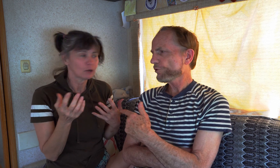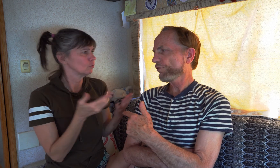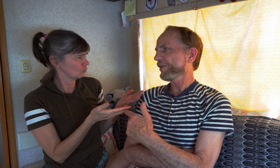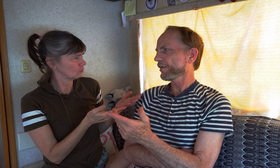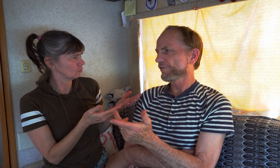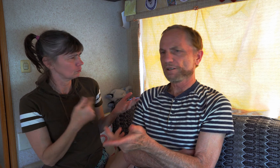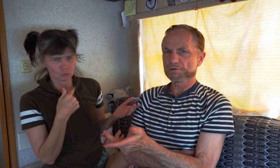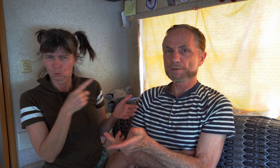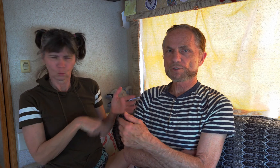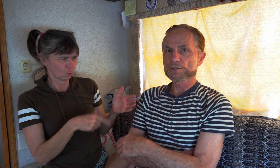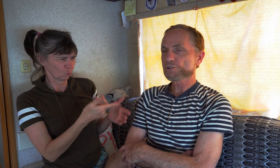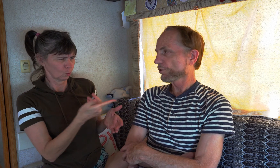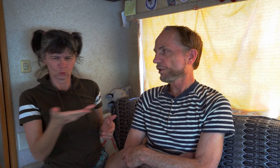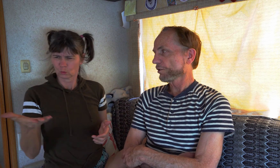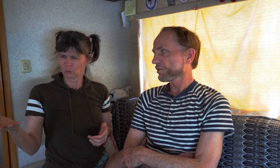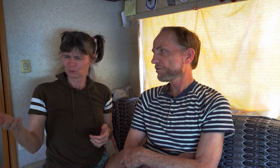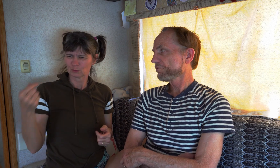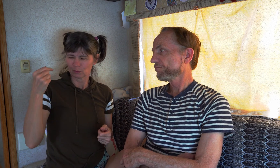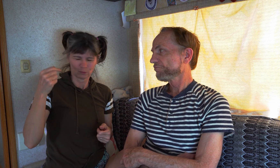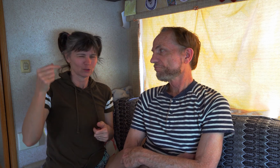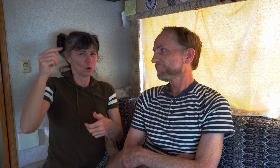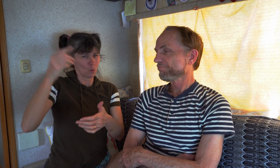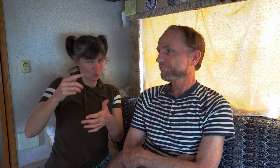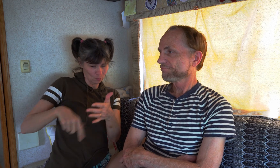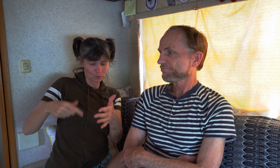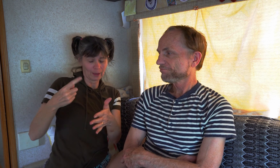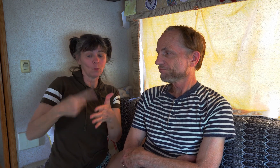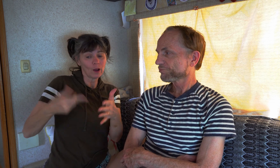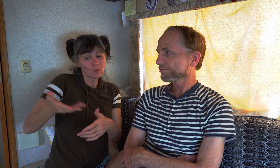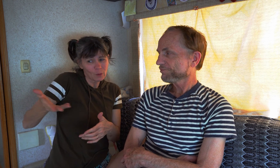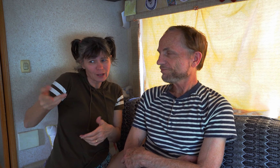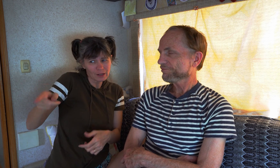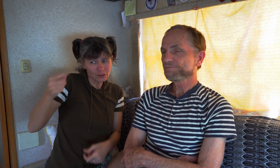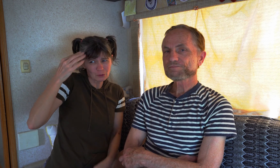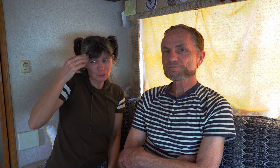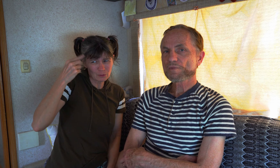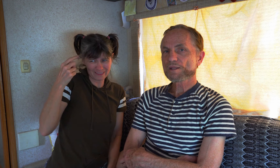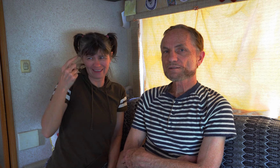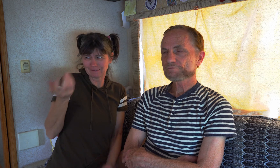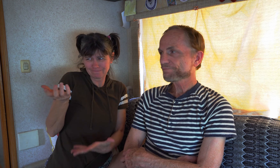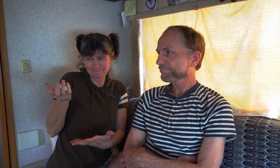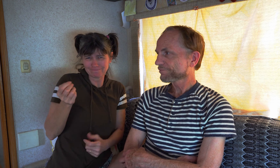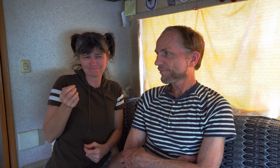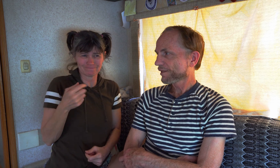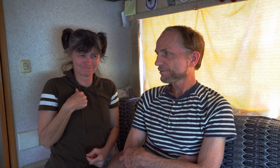what do you think of the emperor's new clothes?" So, like, what do you